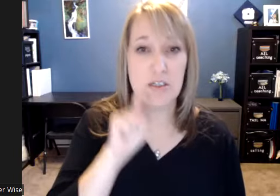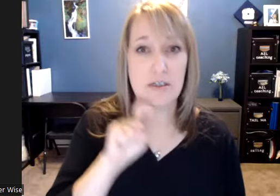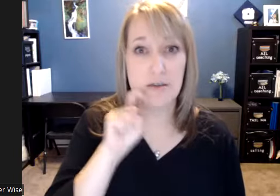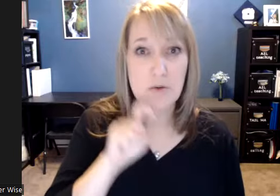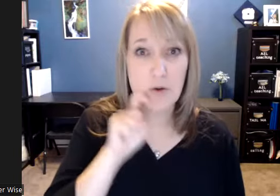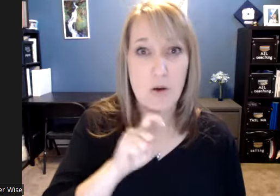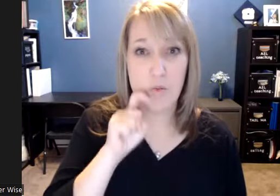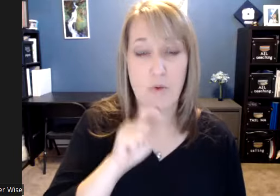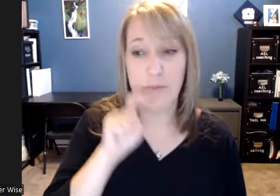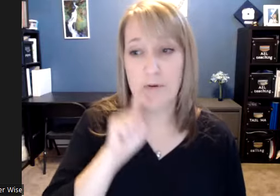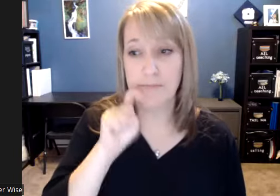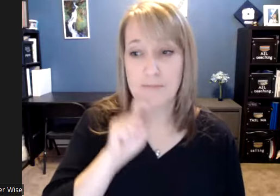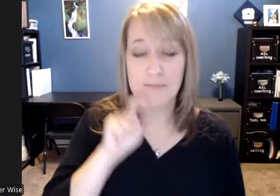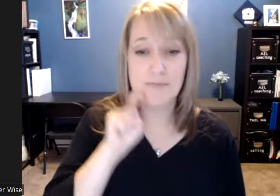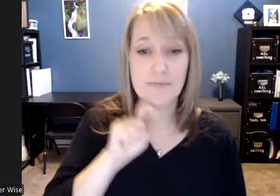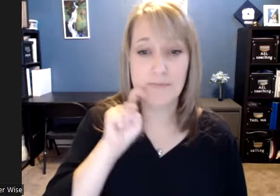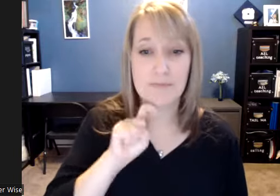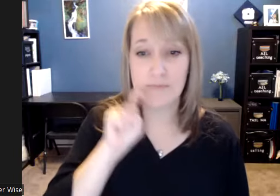cheek. Rubber.